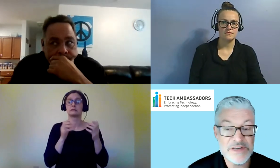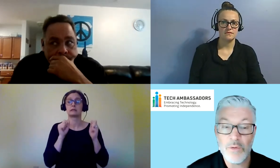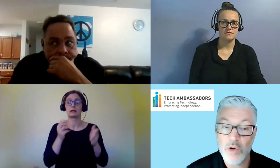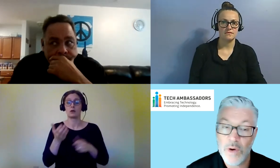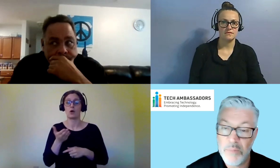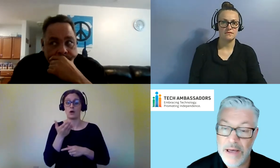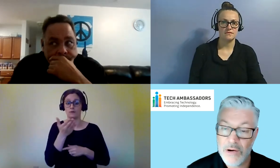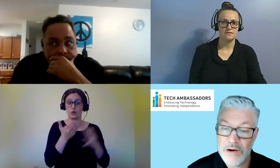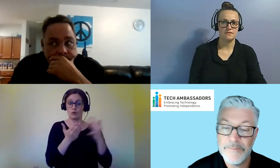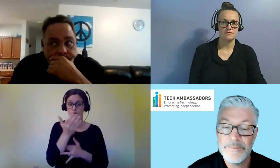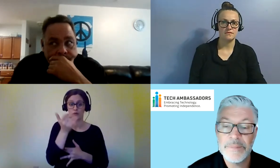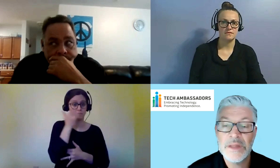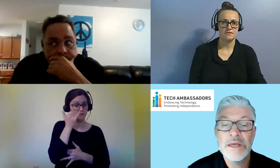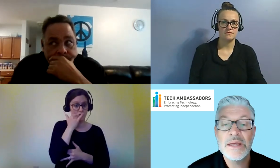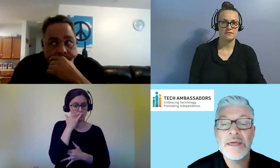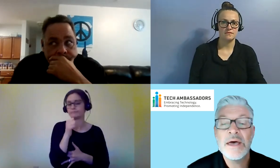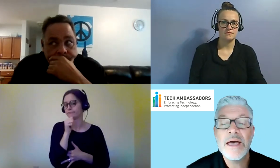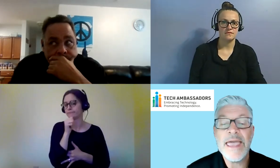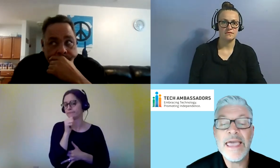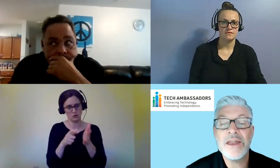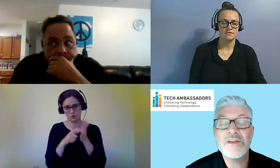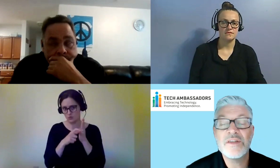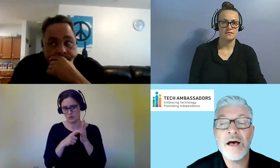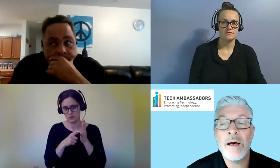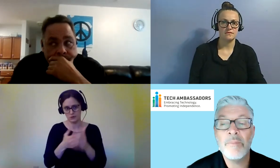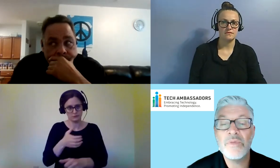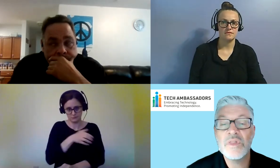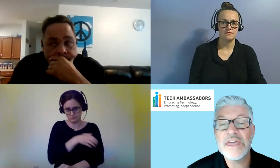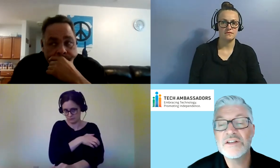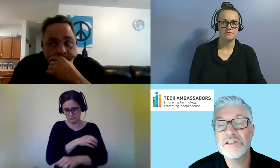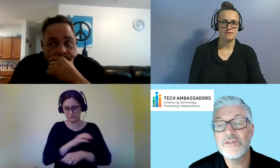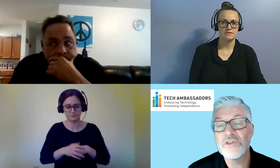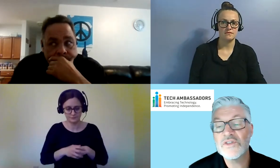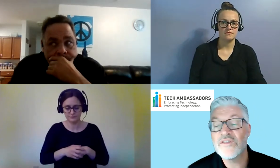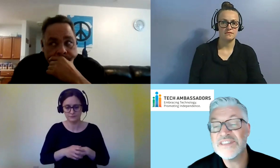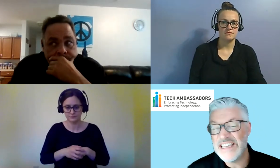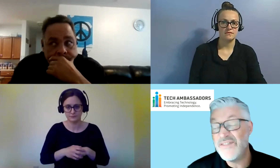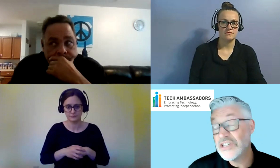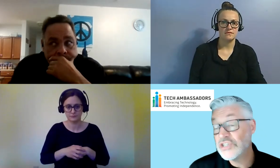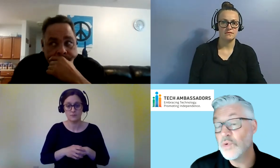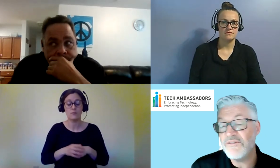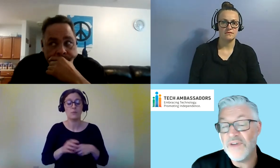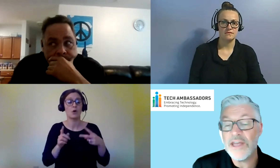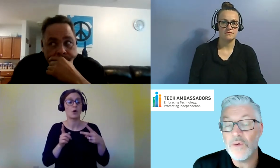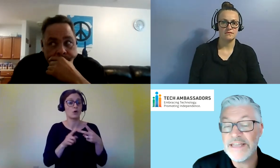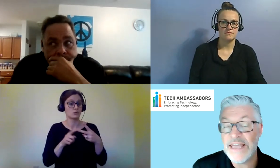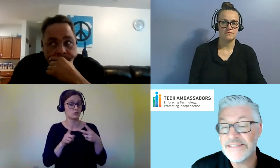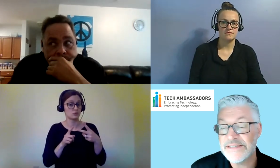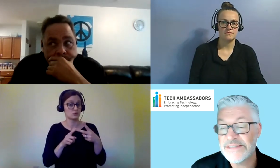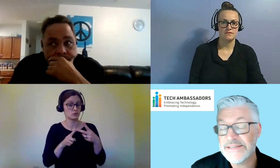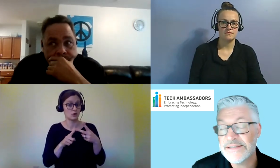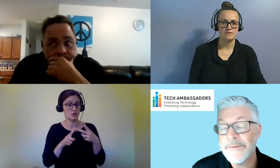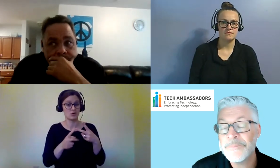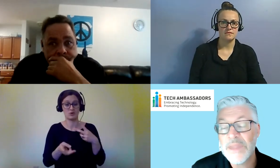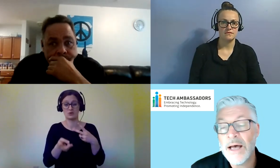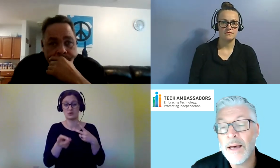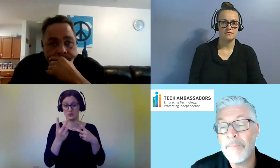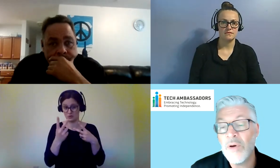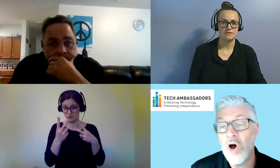which does not require power, and can deliver the service even two-way video in